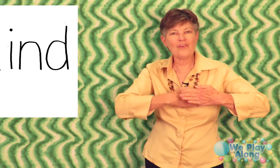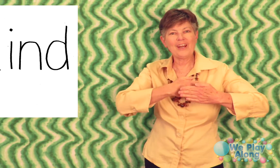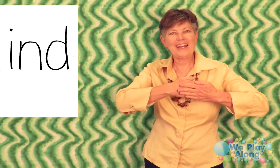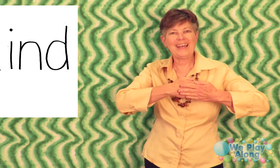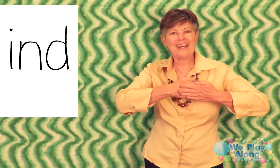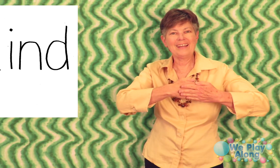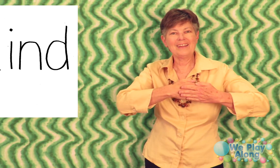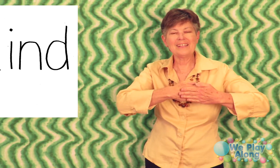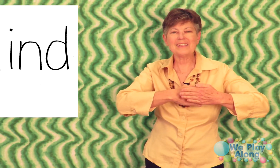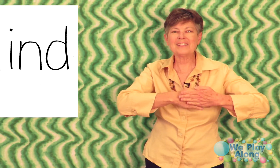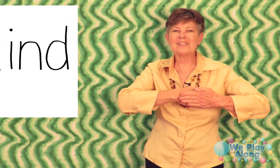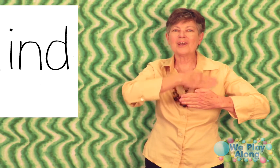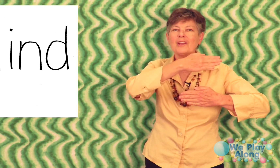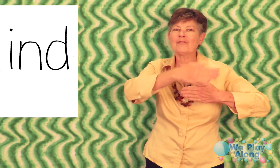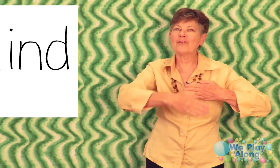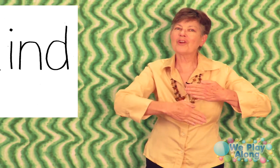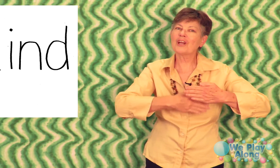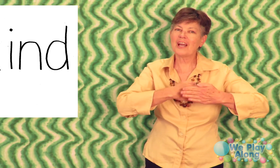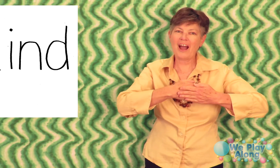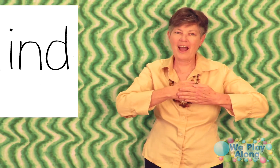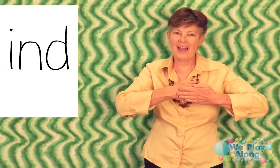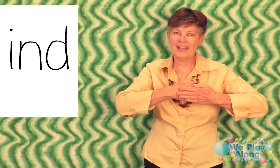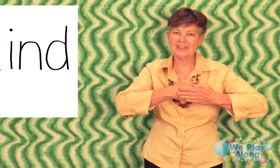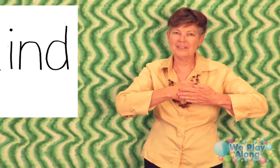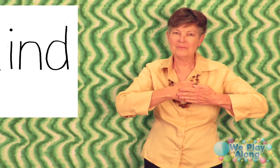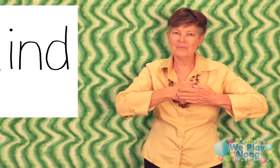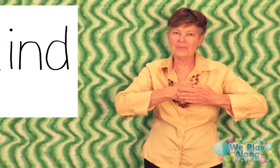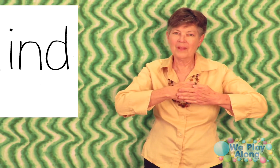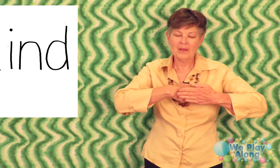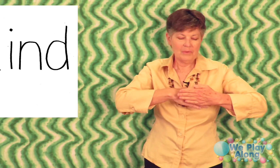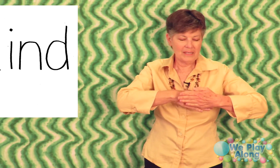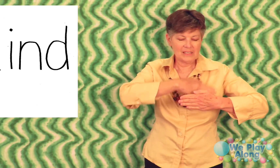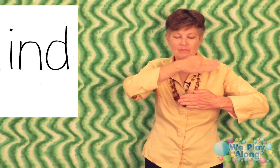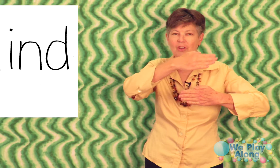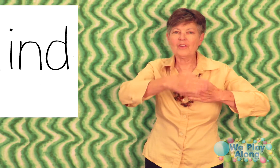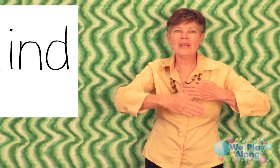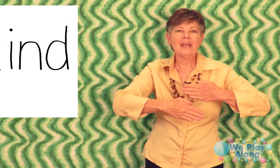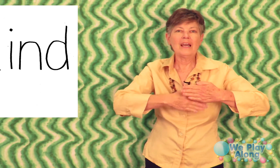front hand. This is a sign for kind, because it's very